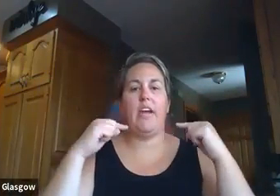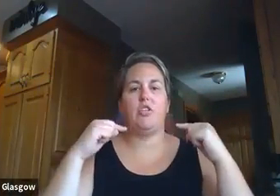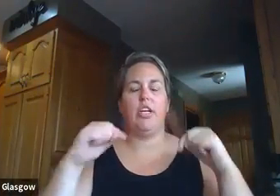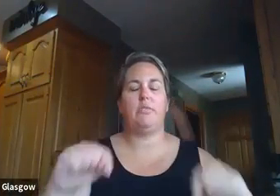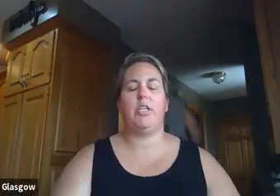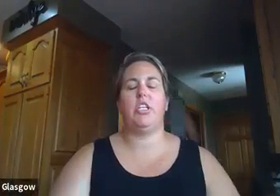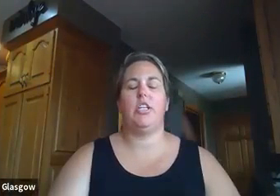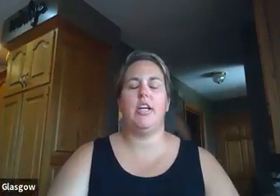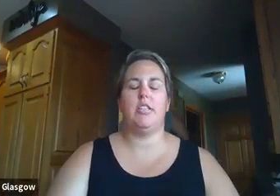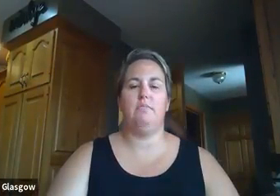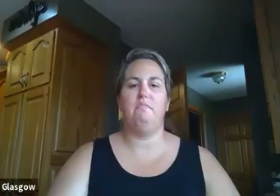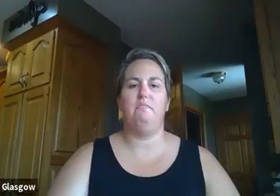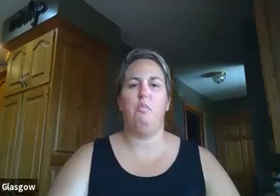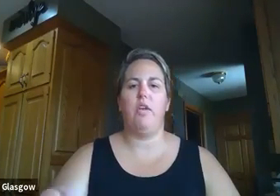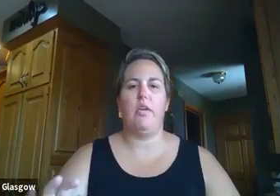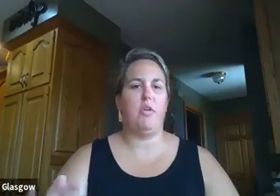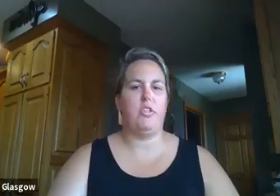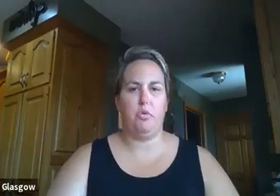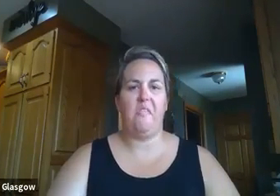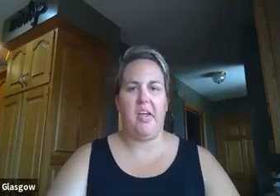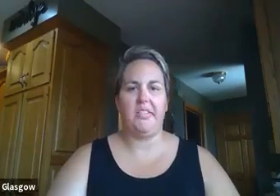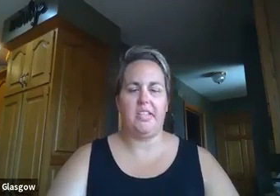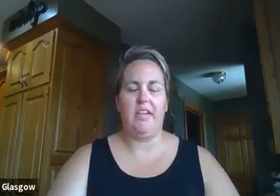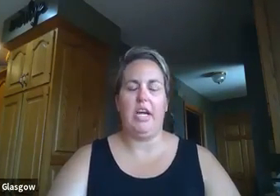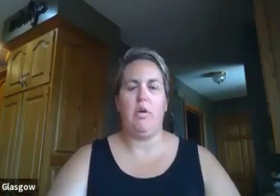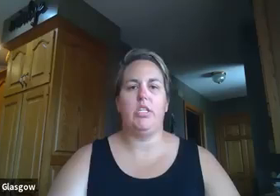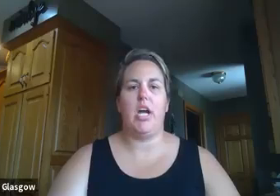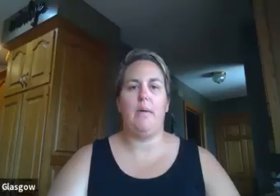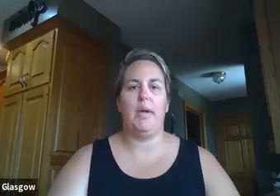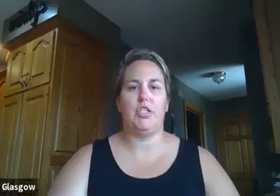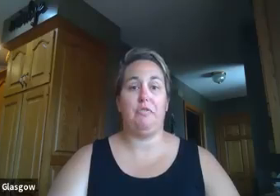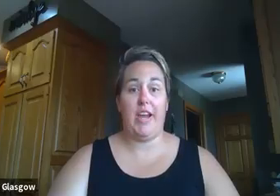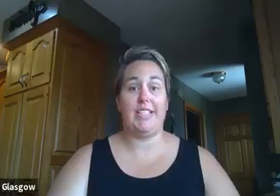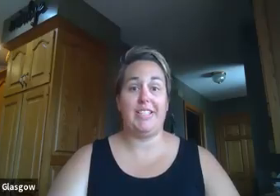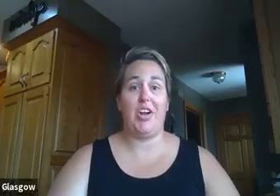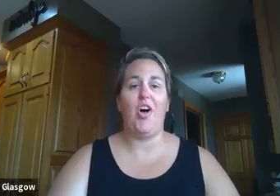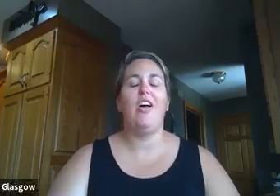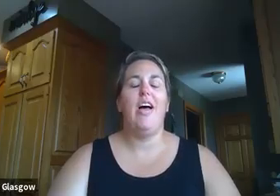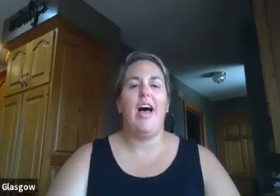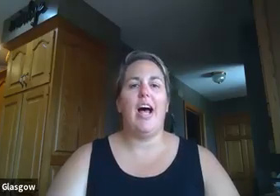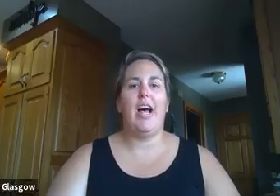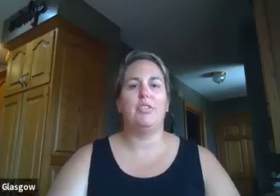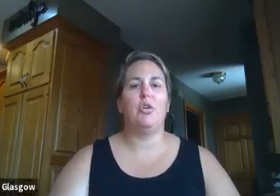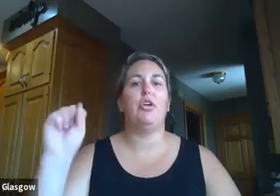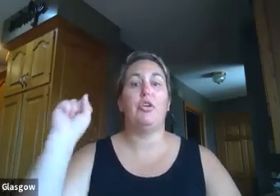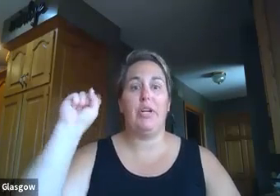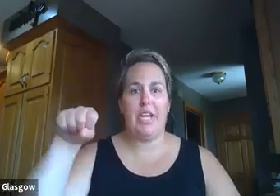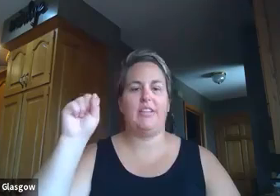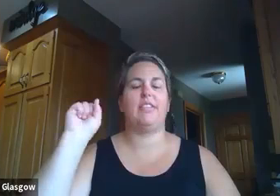facial expression is one of the most important things in sign language because your face says it all. So when you're doing yes,